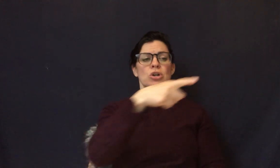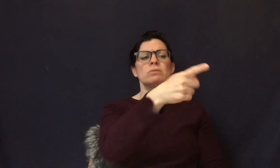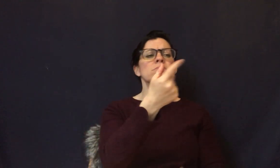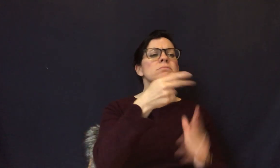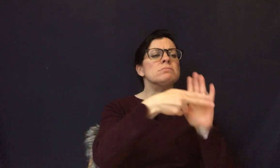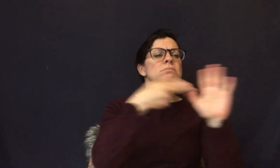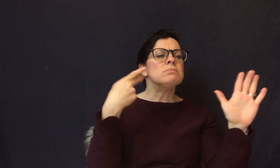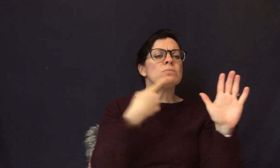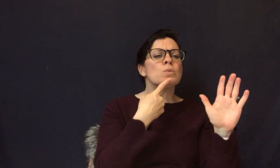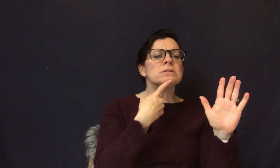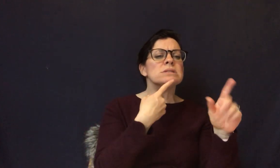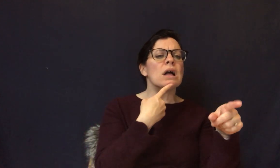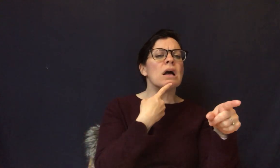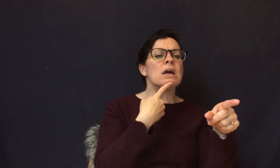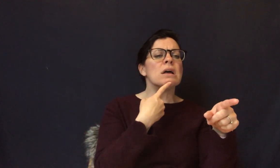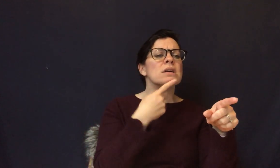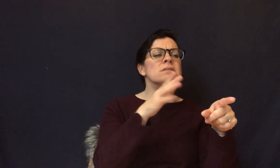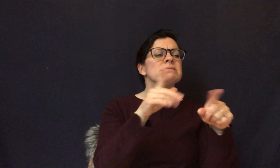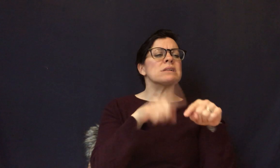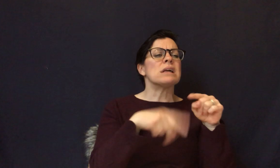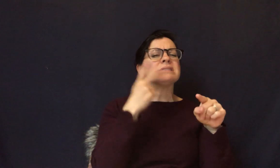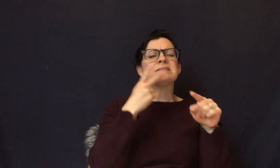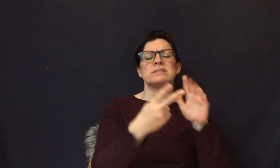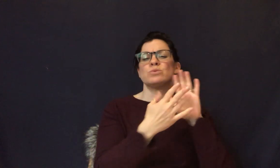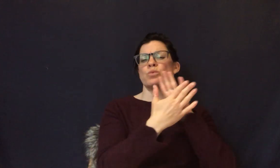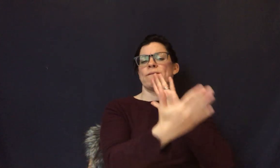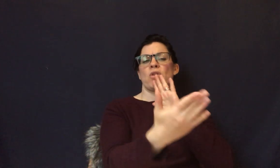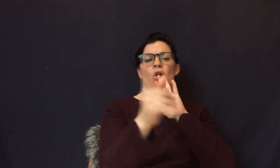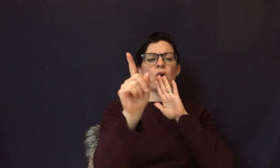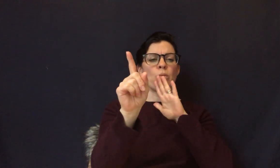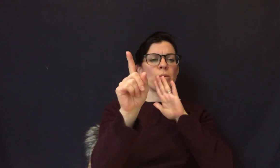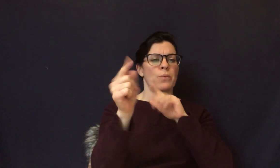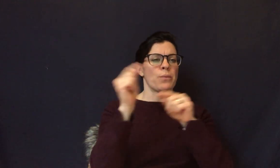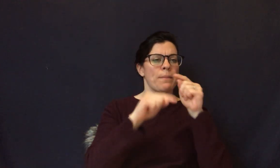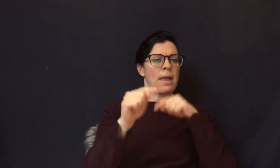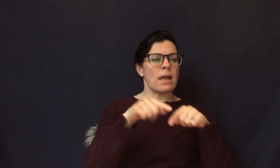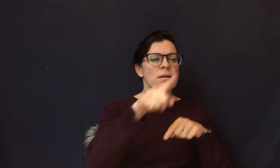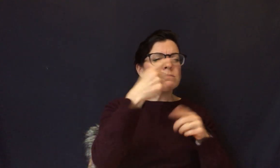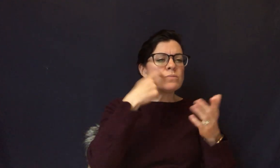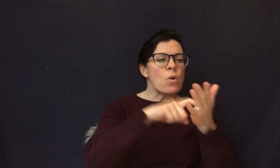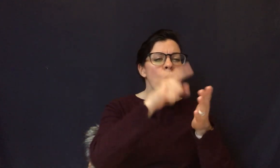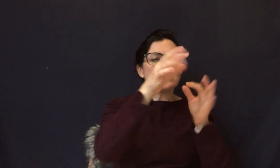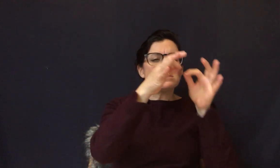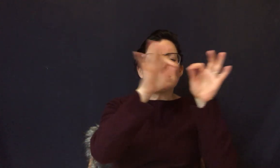bad. How do I get out of It's that? kind of small. All right, hang on, Sam. Let's see if we can get it bigger.